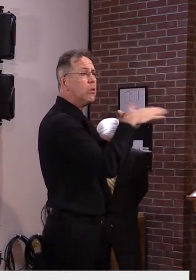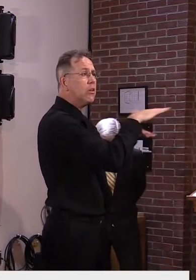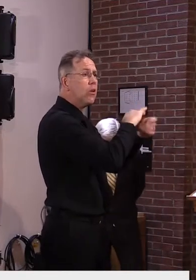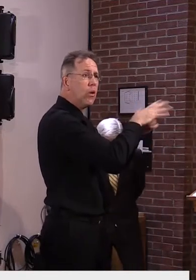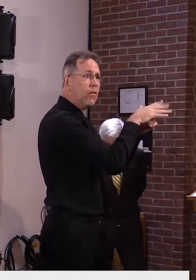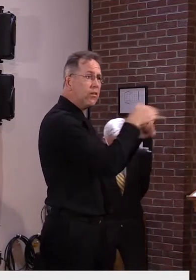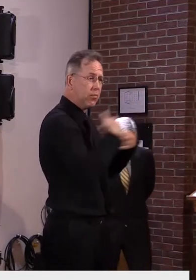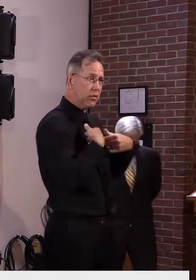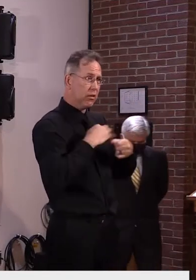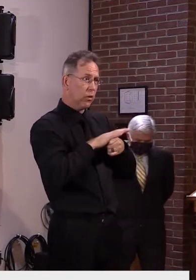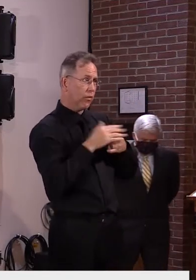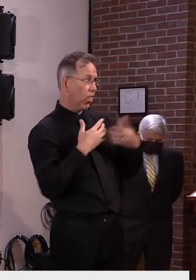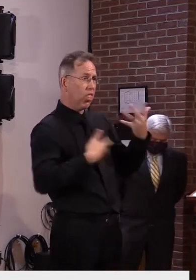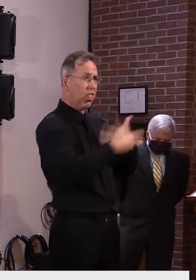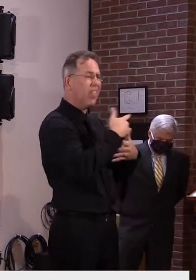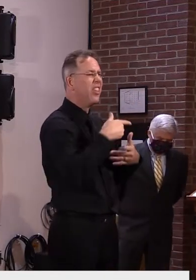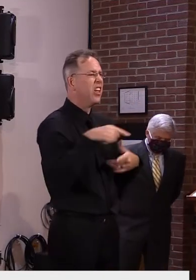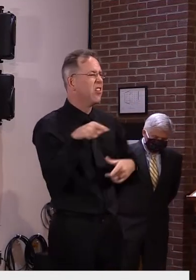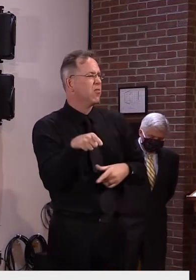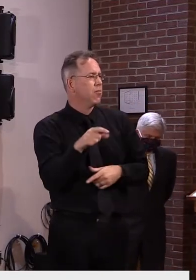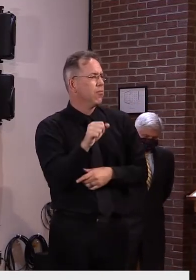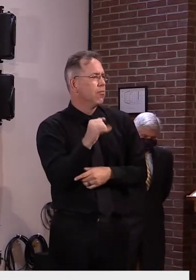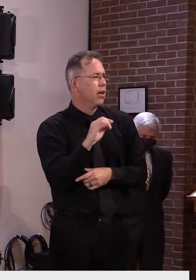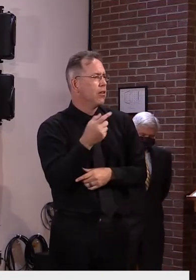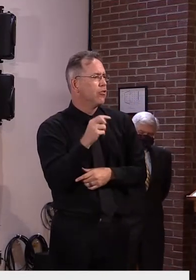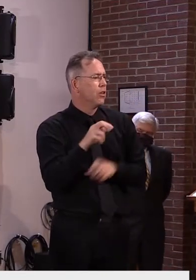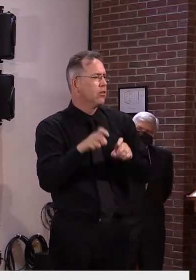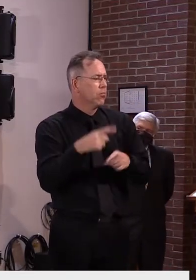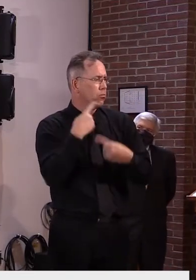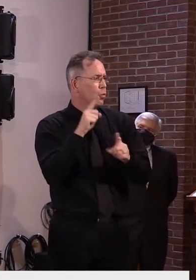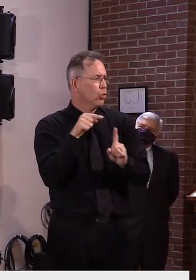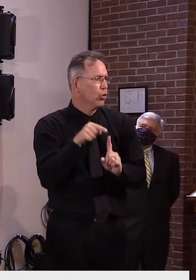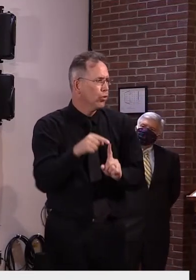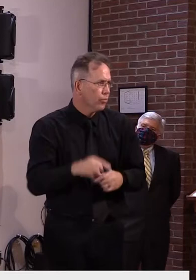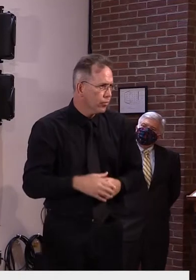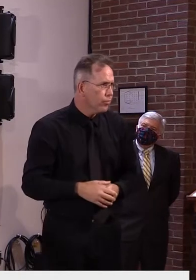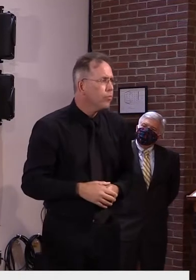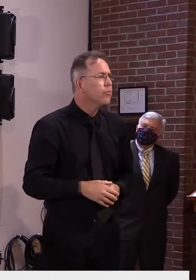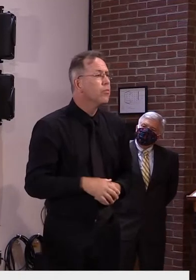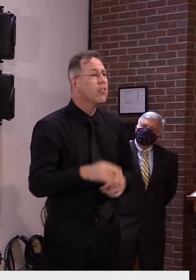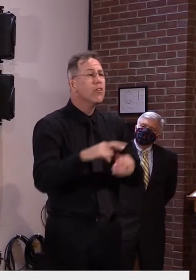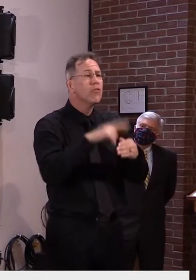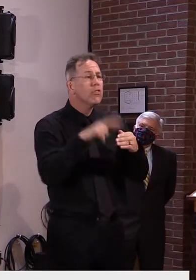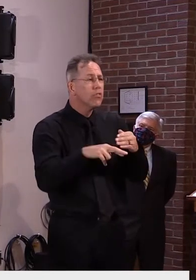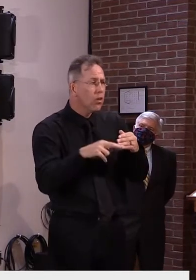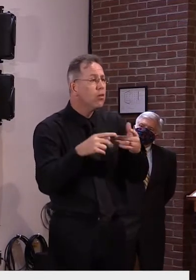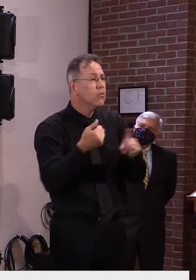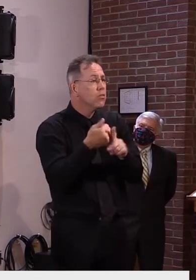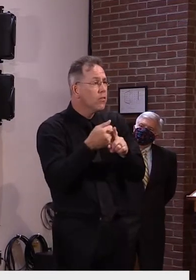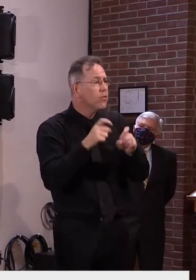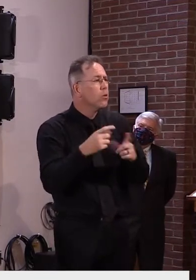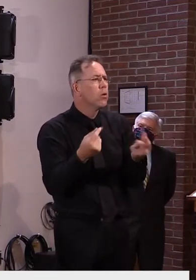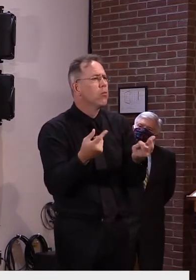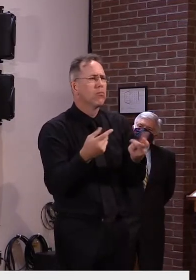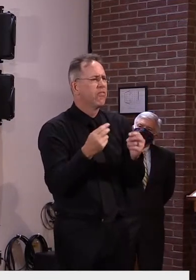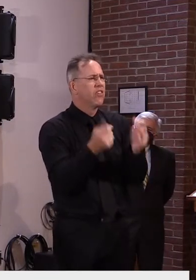course, the speed of getting a result makes the test potentially advantageous at times like